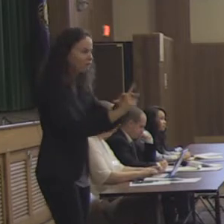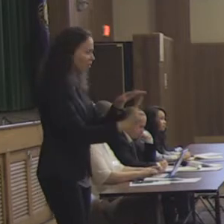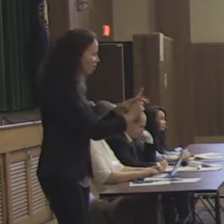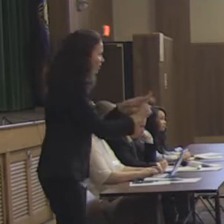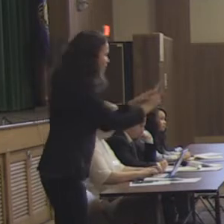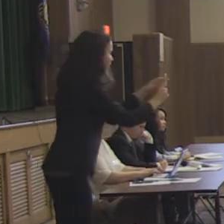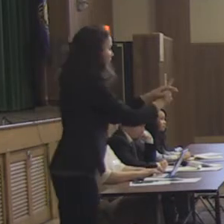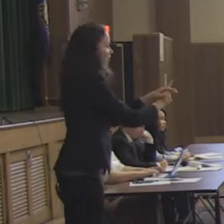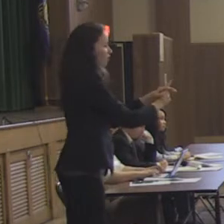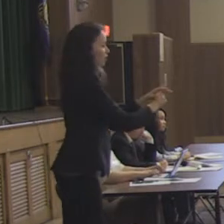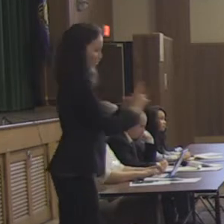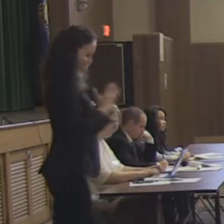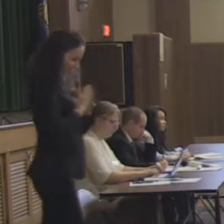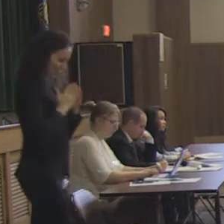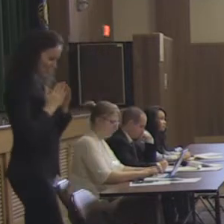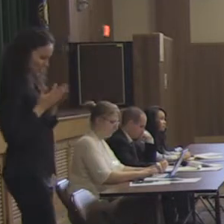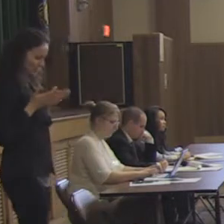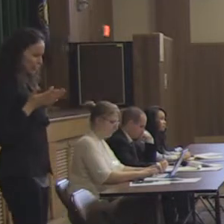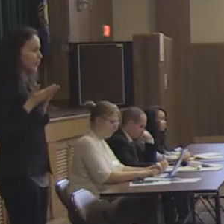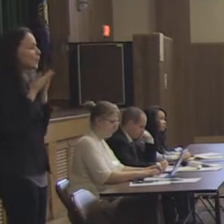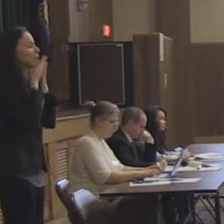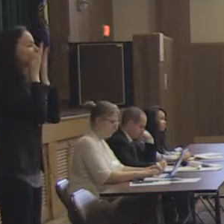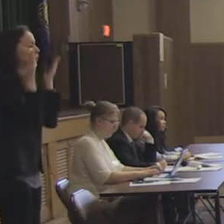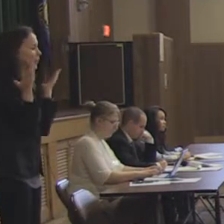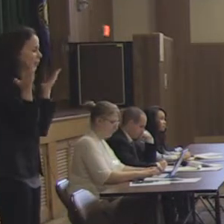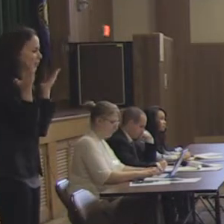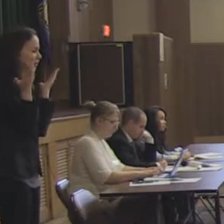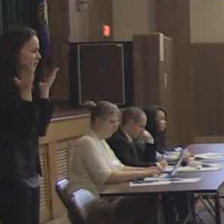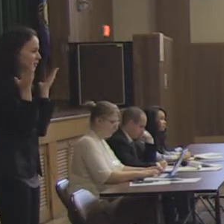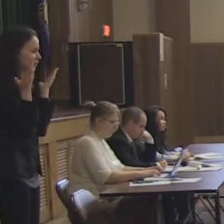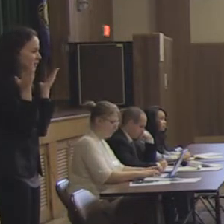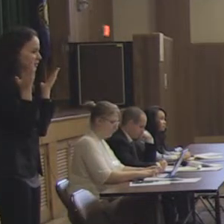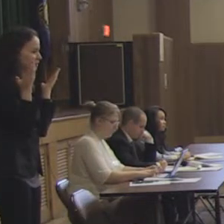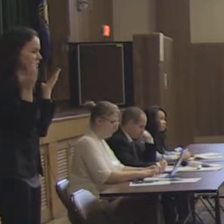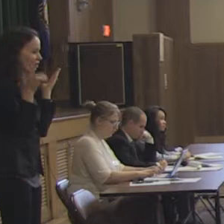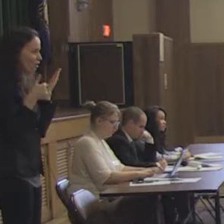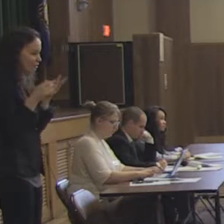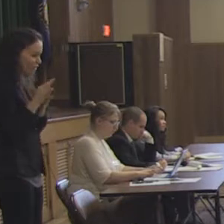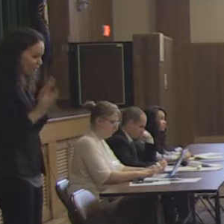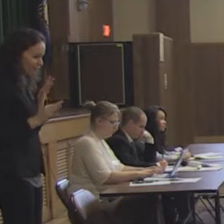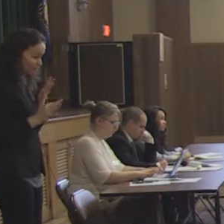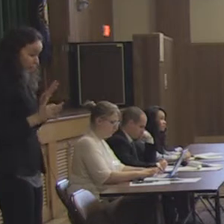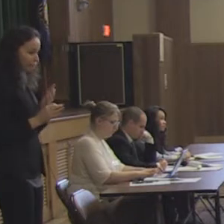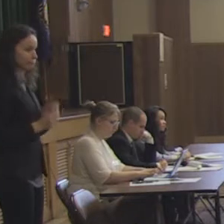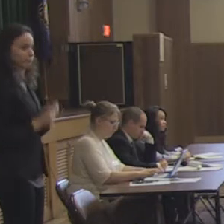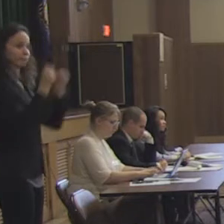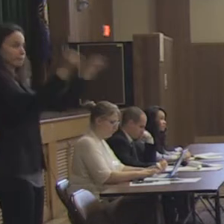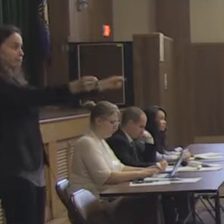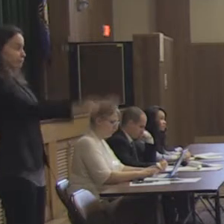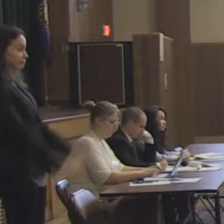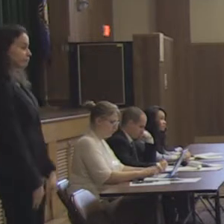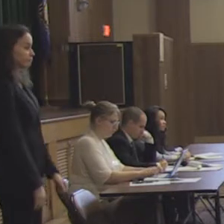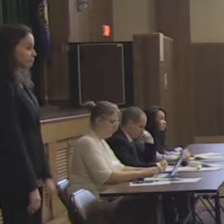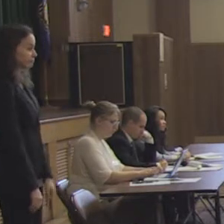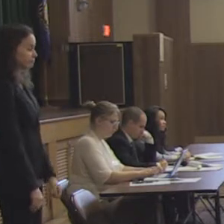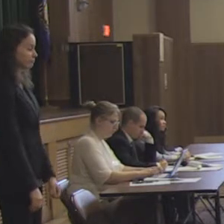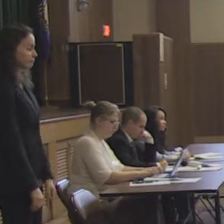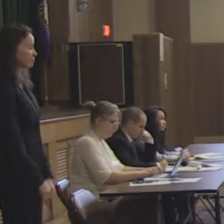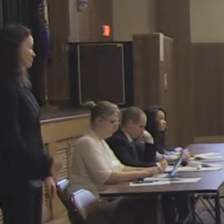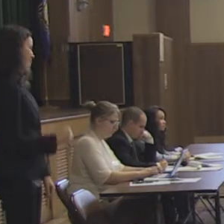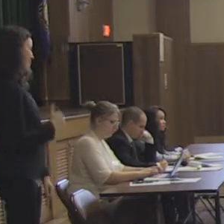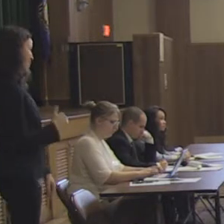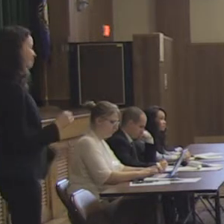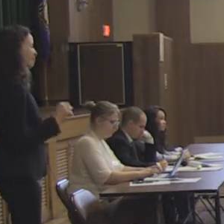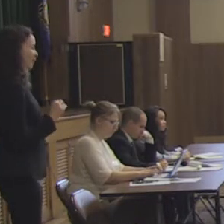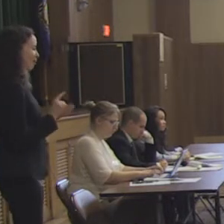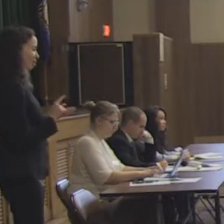services and the lack of diversion options. So there are a couple of opportunities with legislation that still could be passed